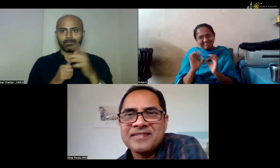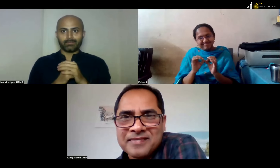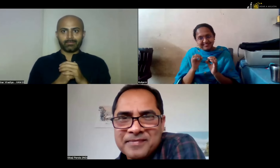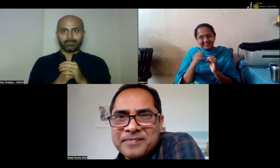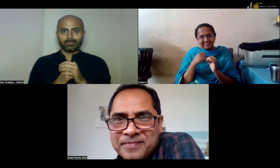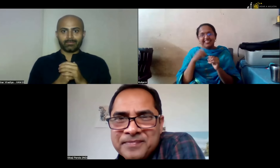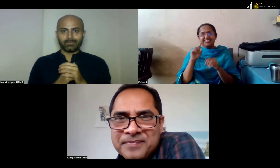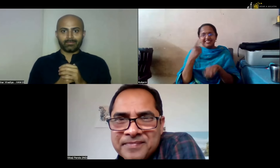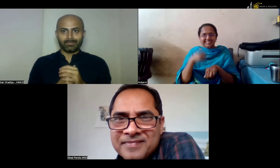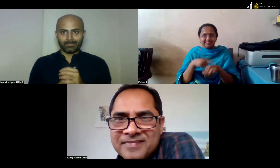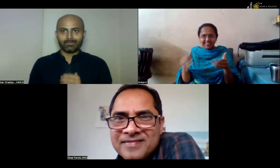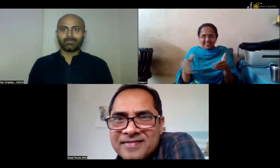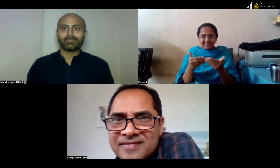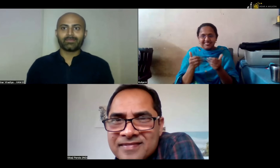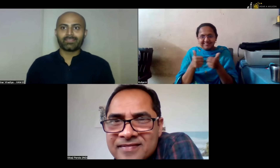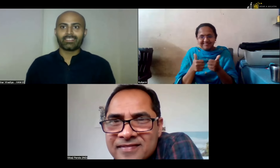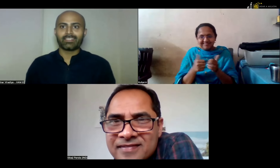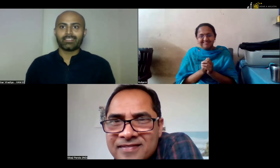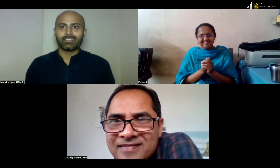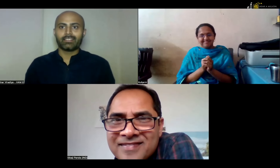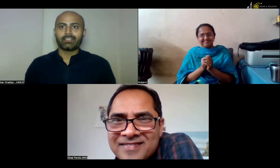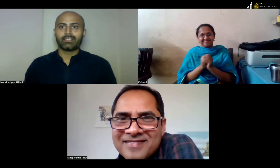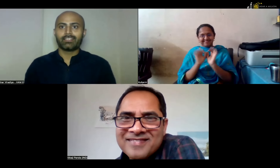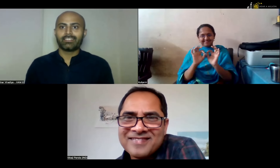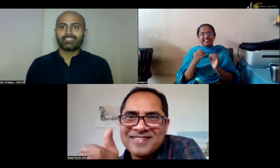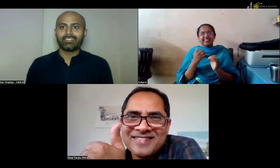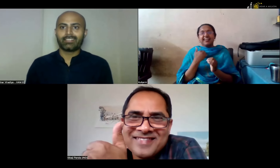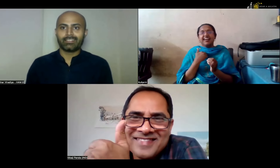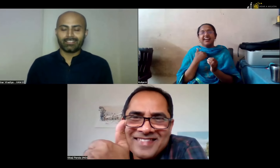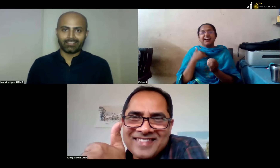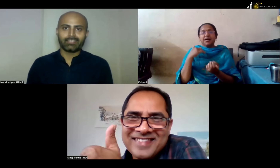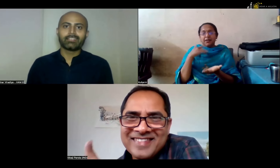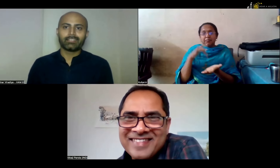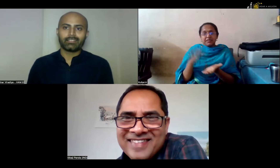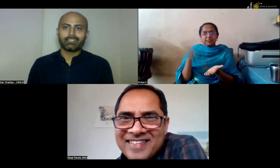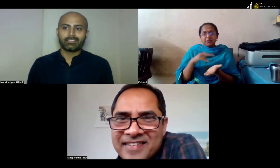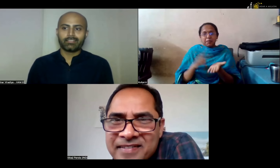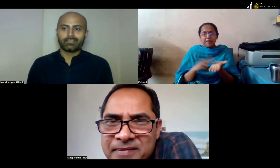Yeah, hi, hello. This is the first time I'm meeting you.